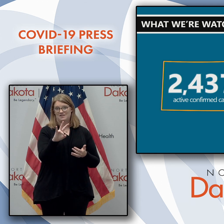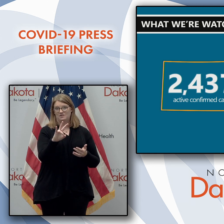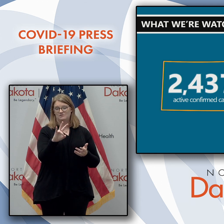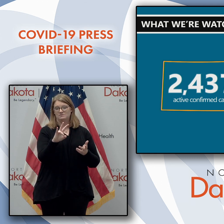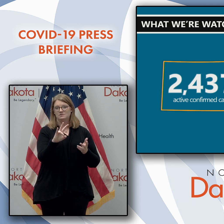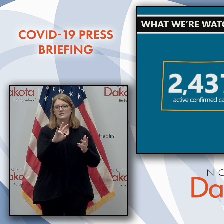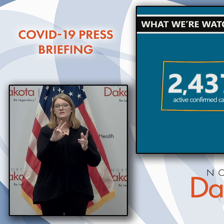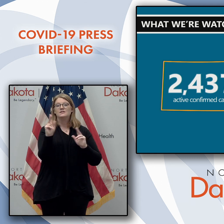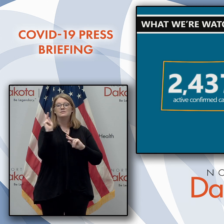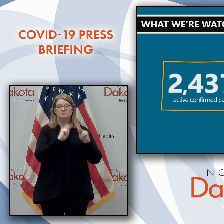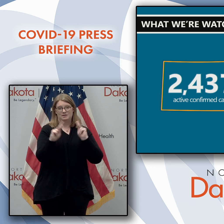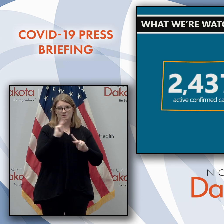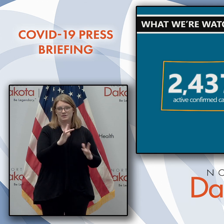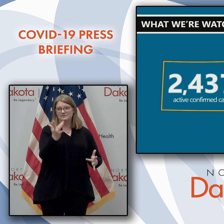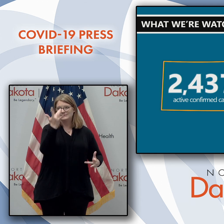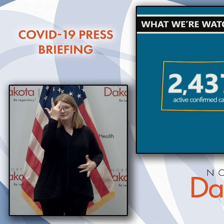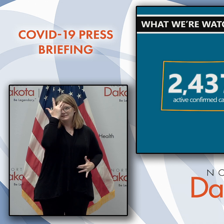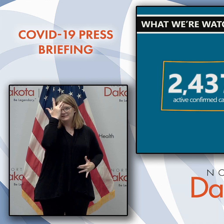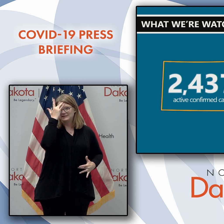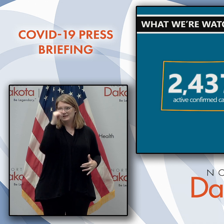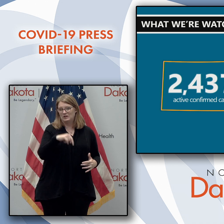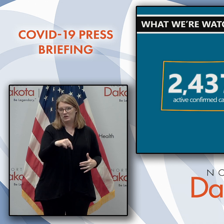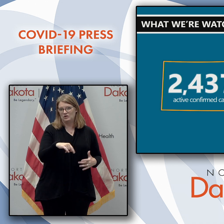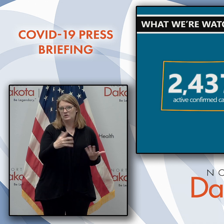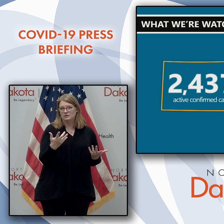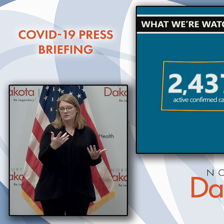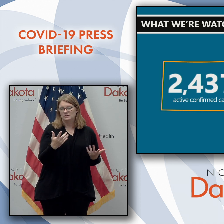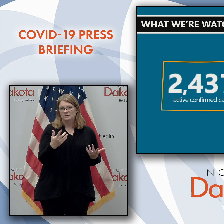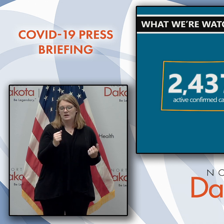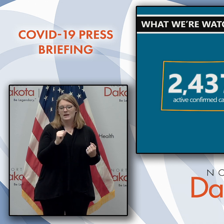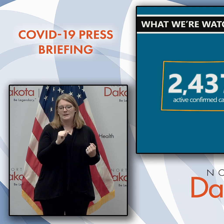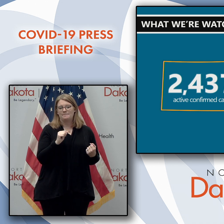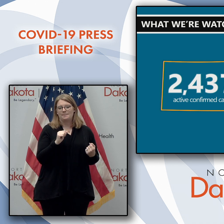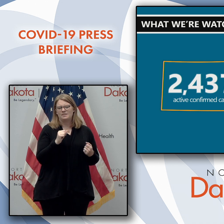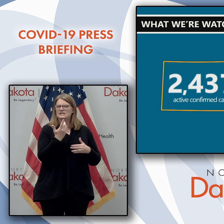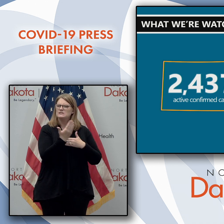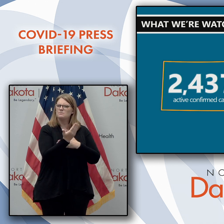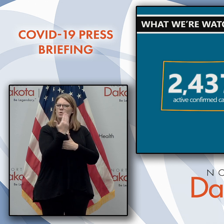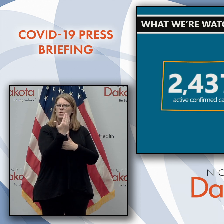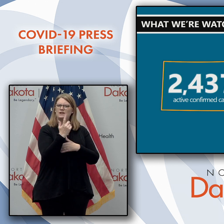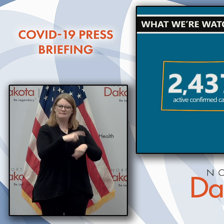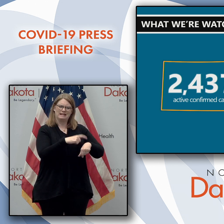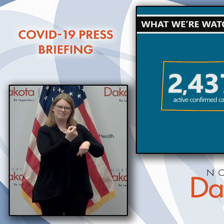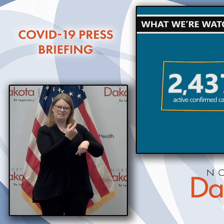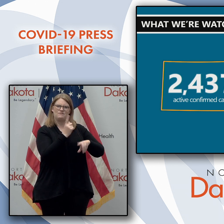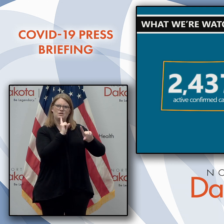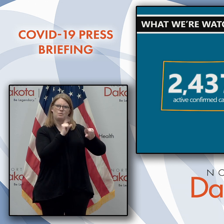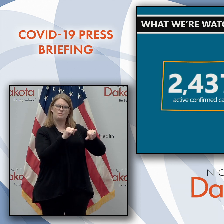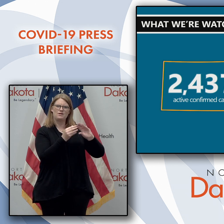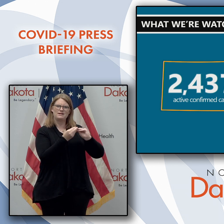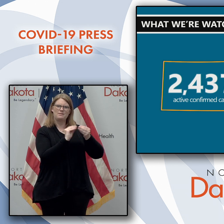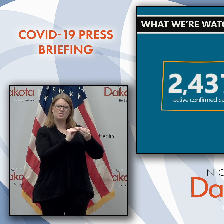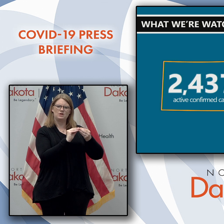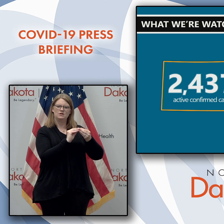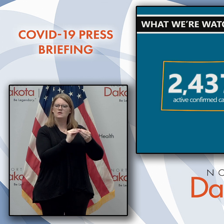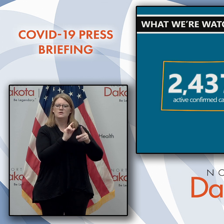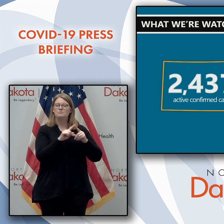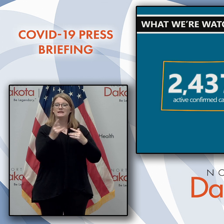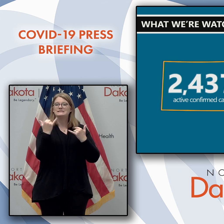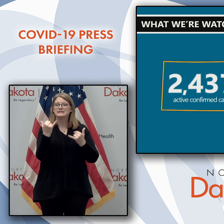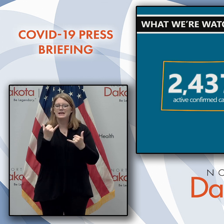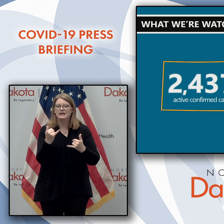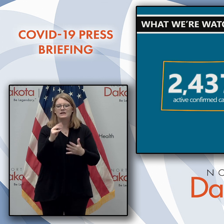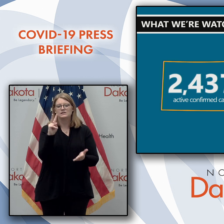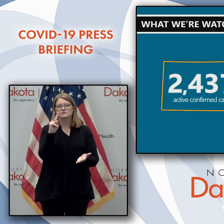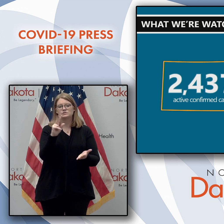2,437 active cases. That's a slight adjustment from the this morning 11 o'clock reported number, but that's the current number as of